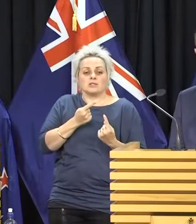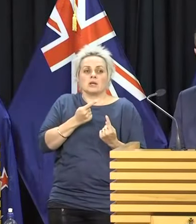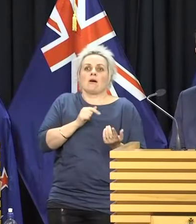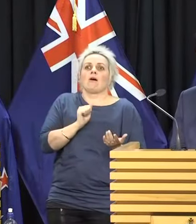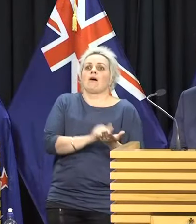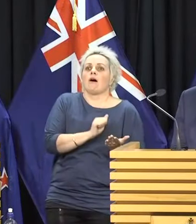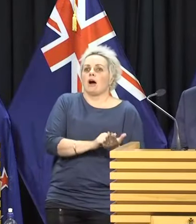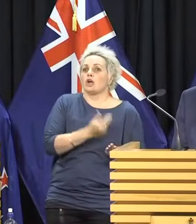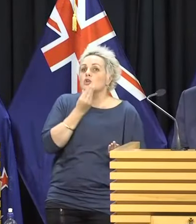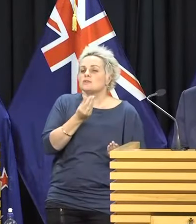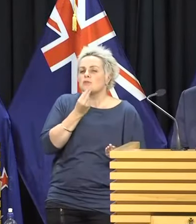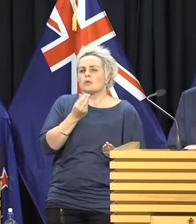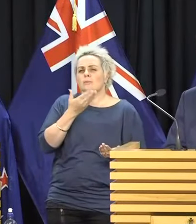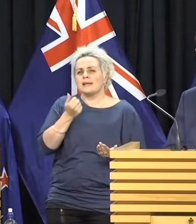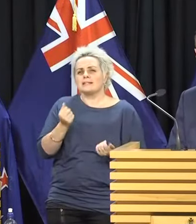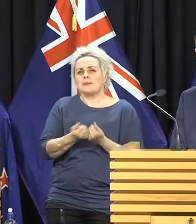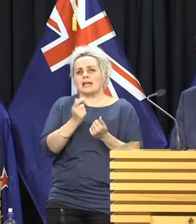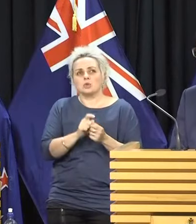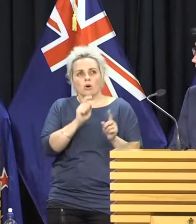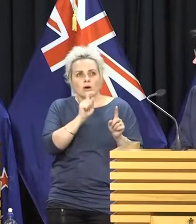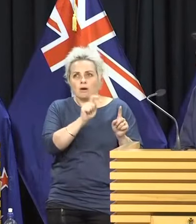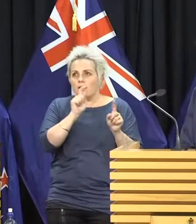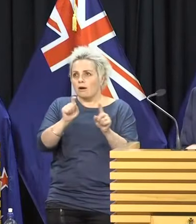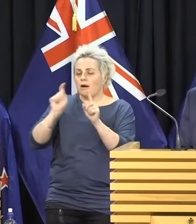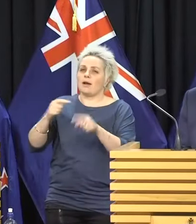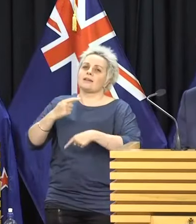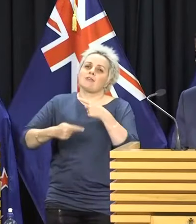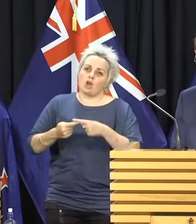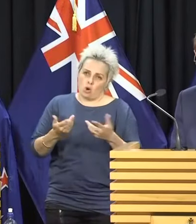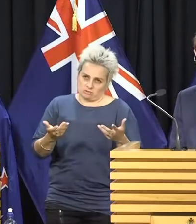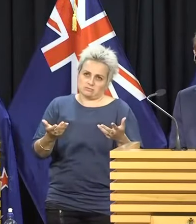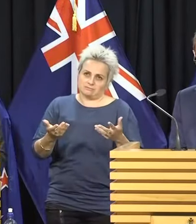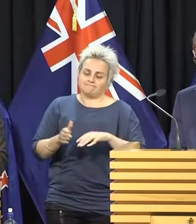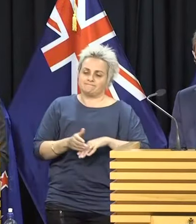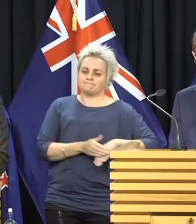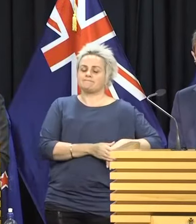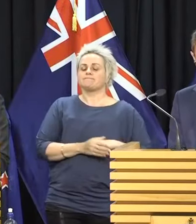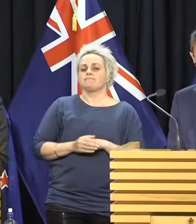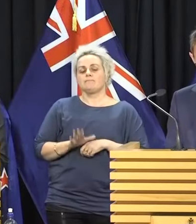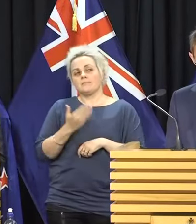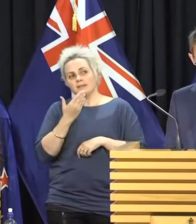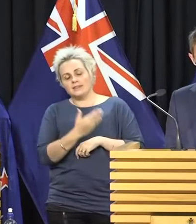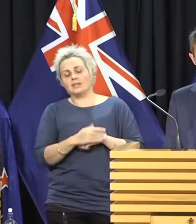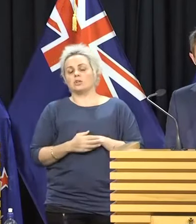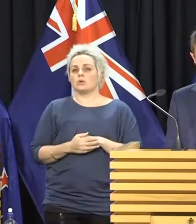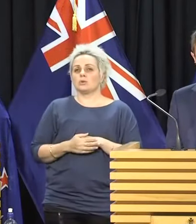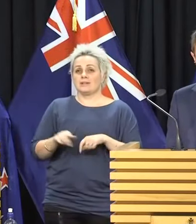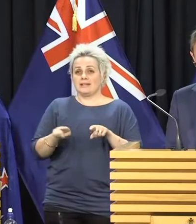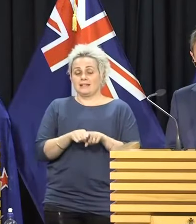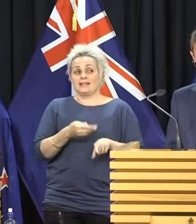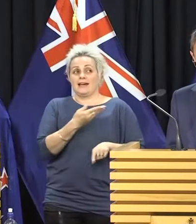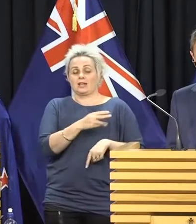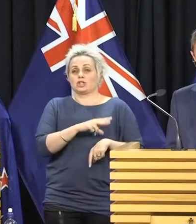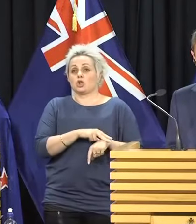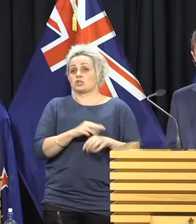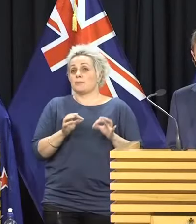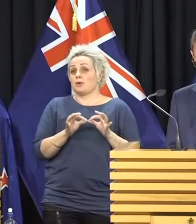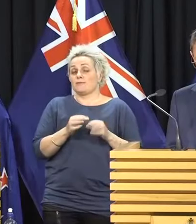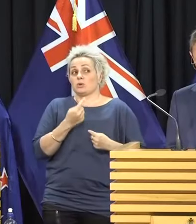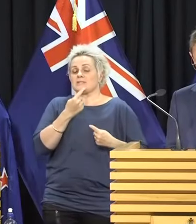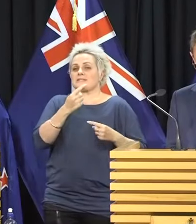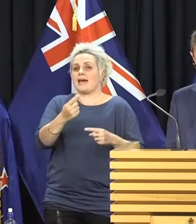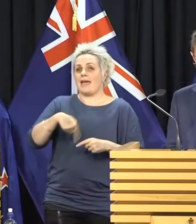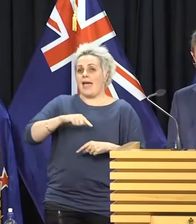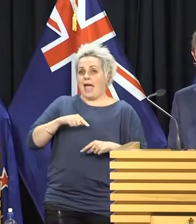Please do continue to scan QR codes wherever you go. Thank you, Minister. Thank you, Dr. Bloomfield. As Dr. Bloomfield has indicated, our